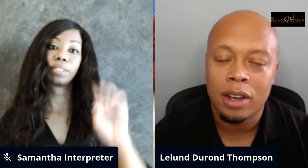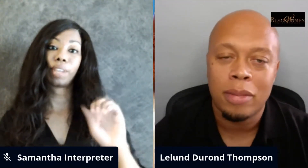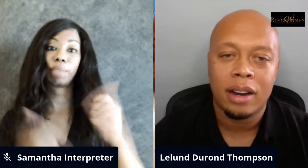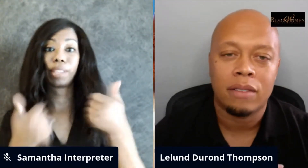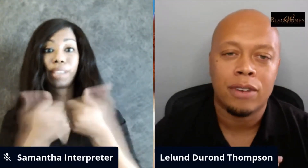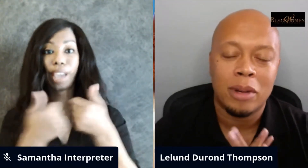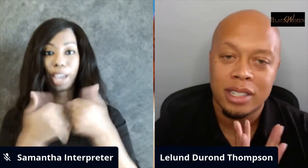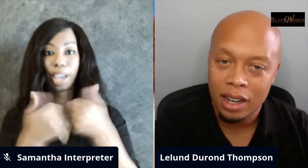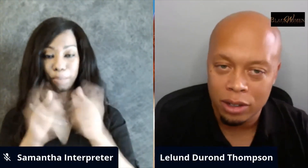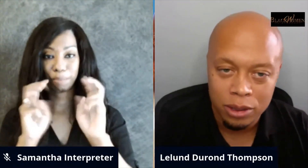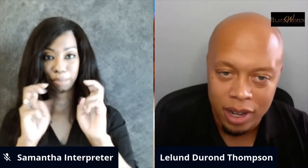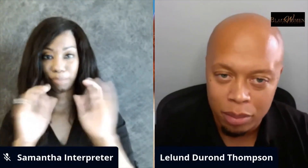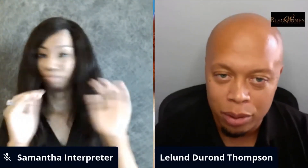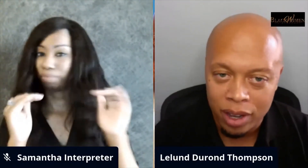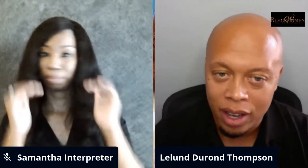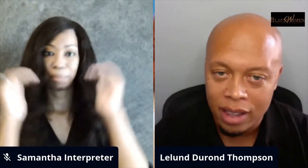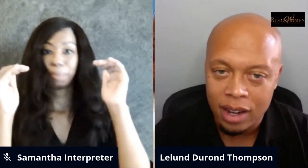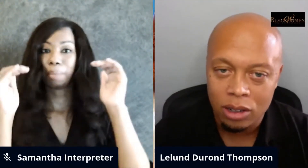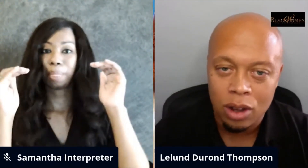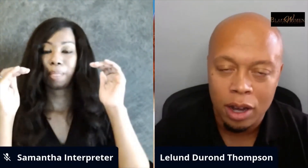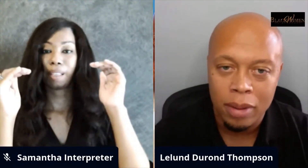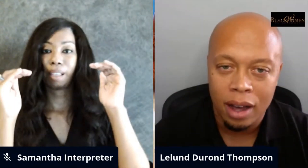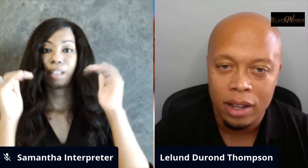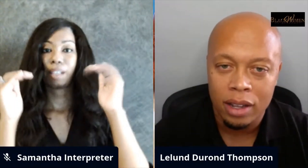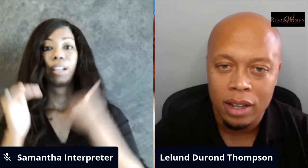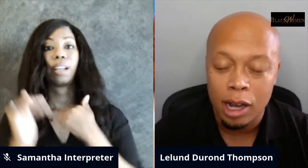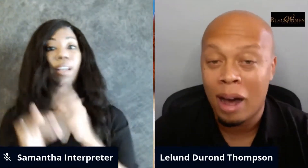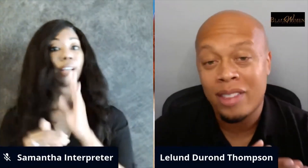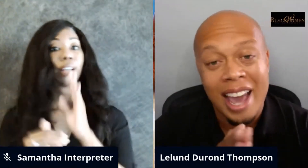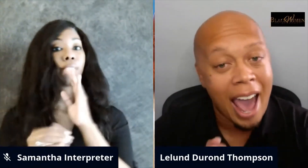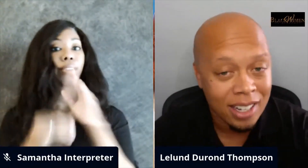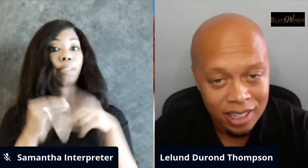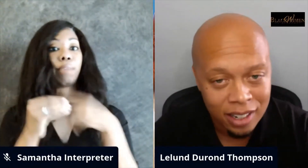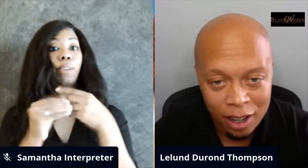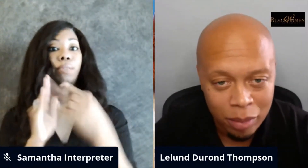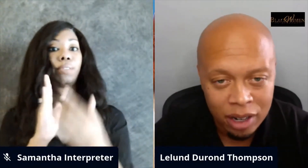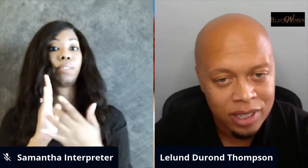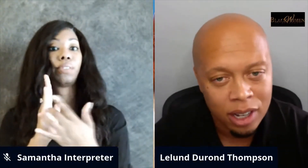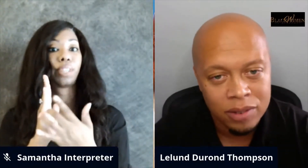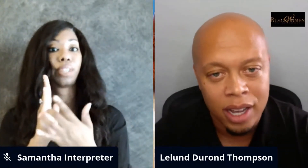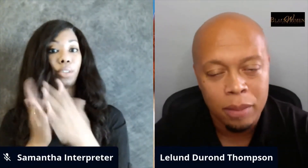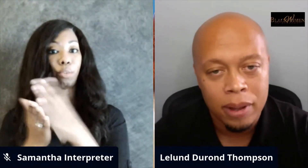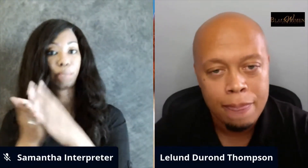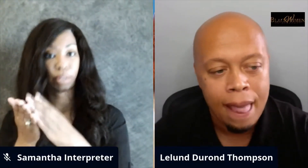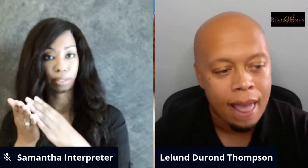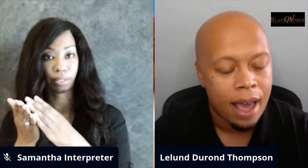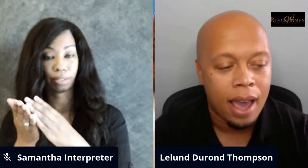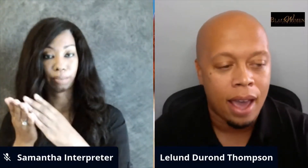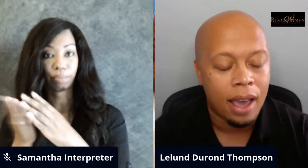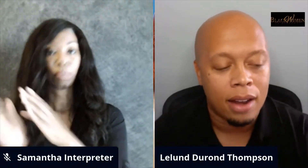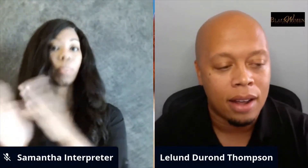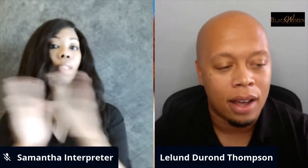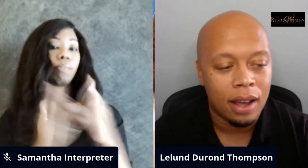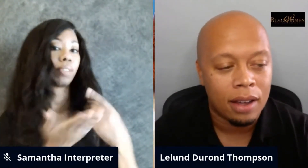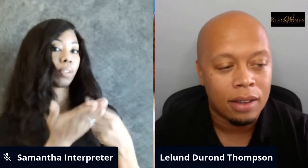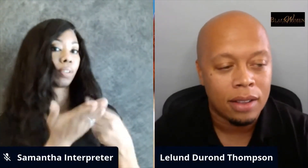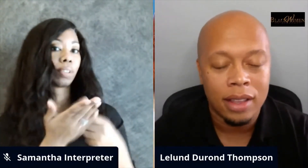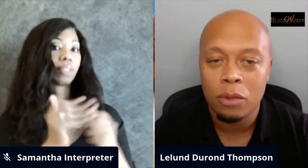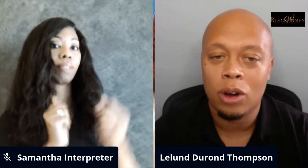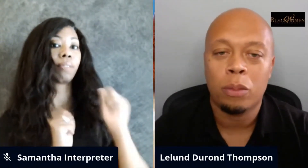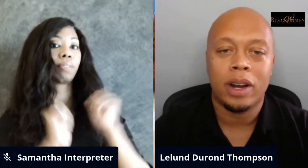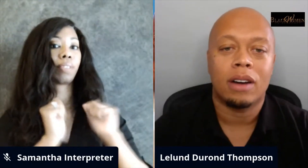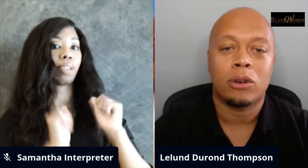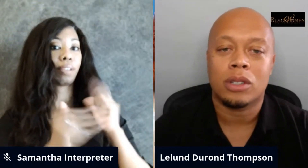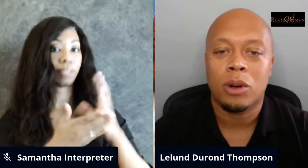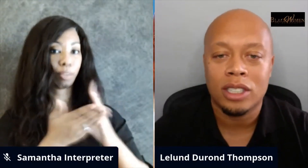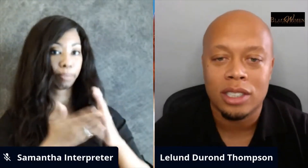I'll talk about it from a technical standpoint, and then I'll talk about the acting element of a self-tape. And then